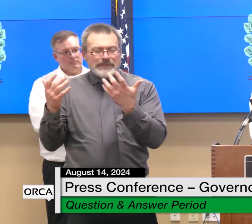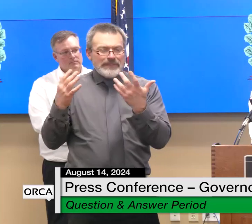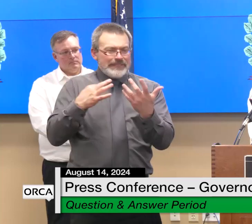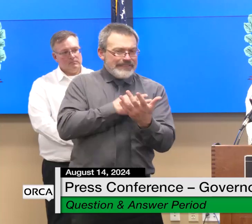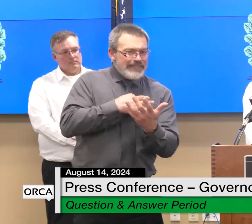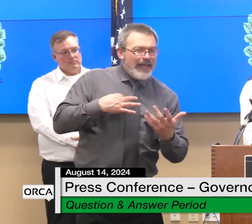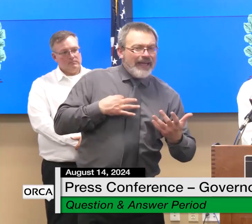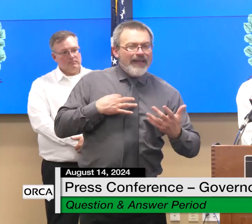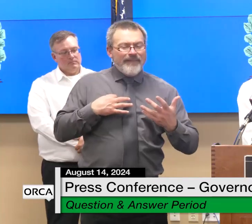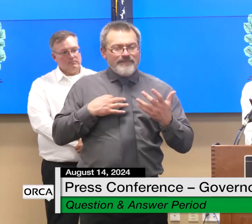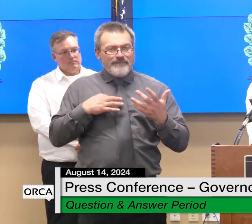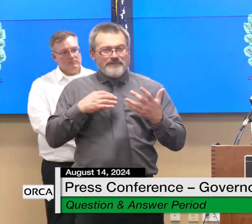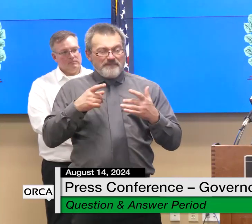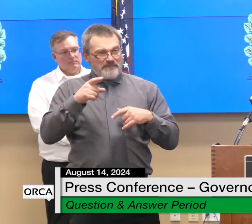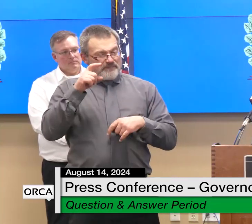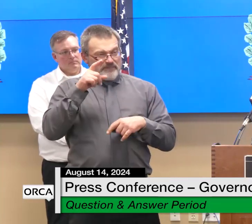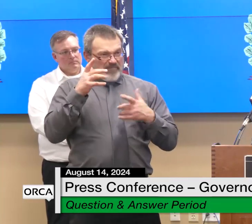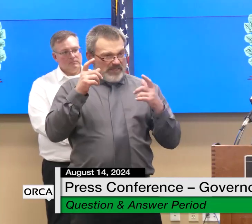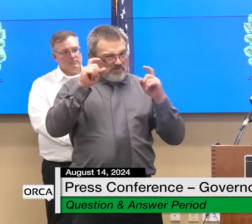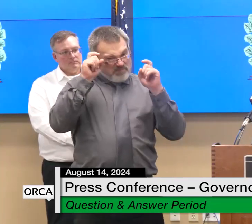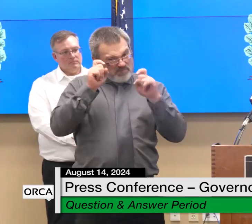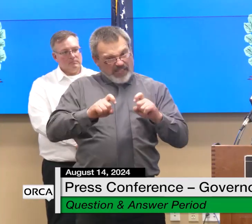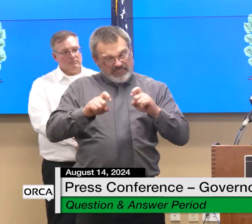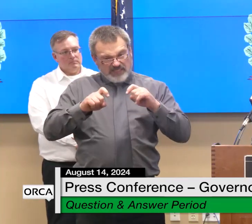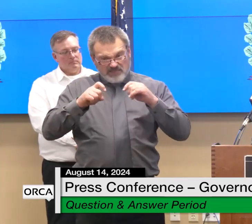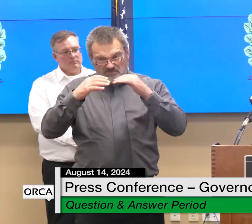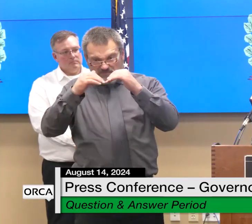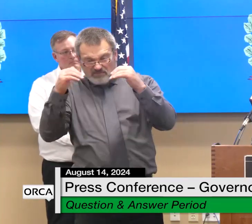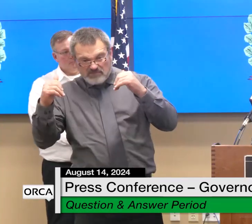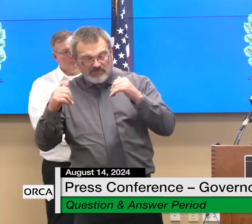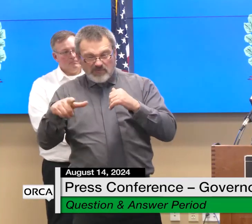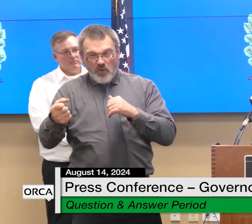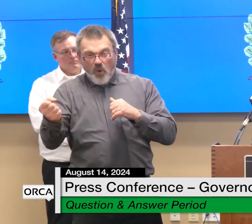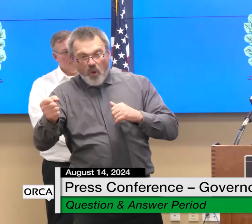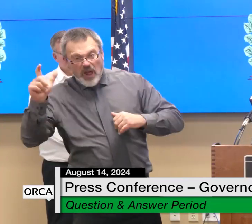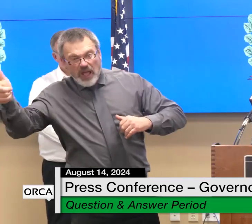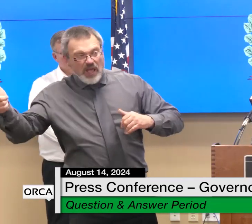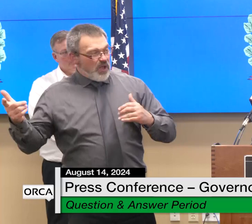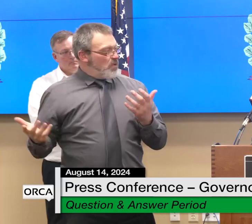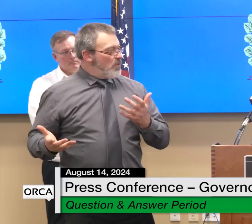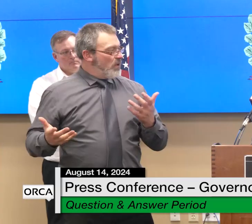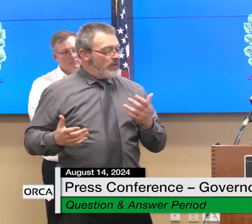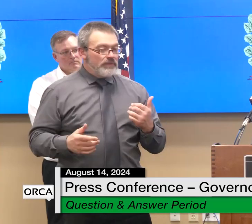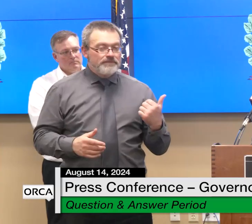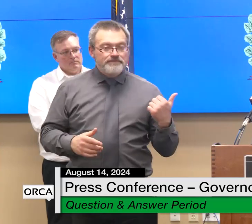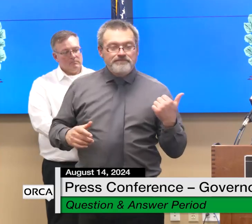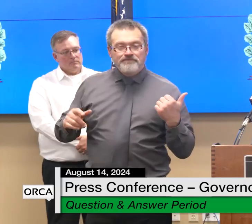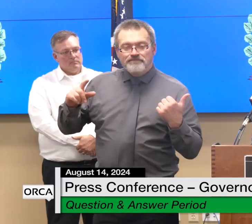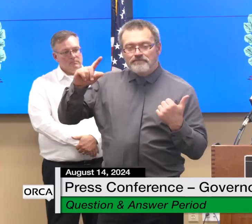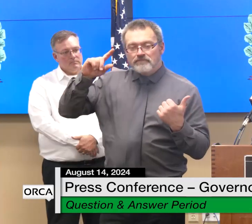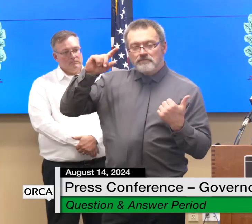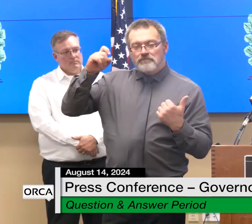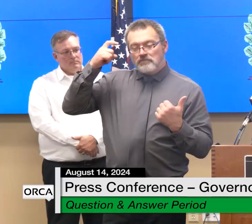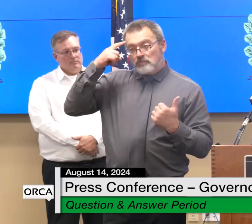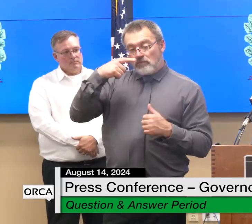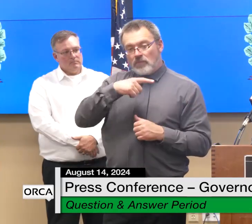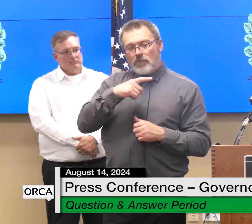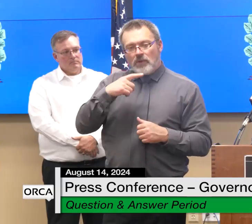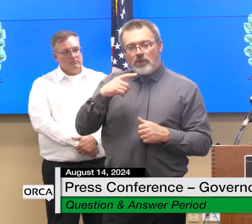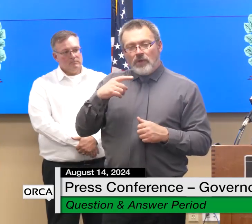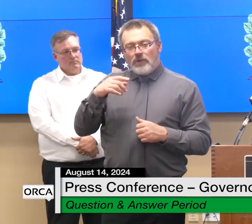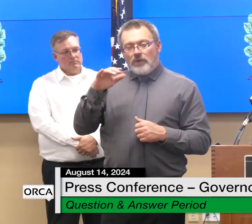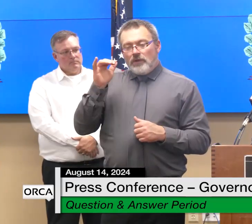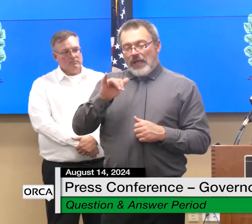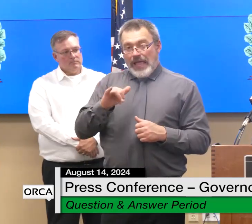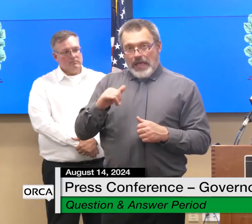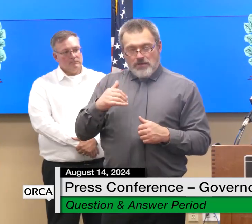projects? Yeah, we're fortunate to have a number of quality contractors out there that have stepped up to assist. And I've been,